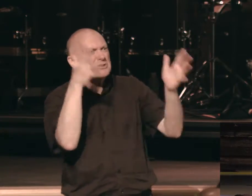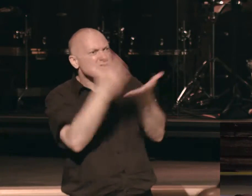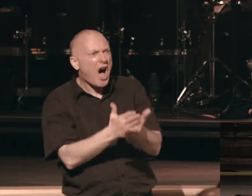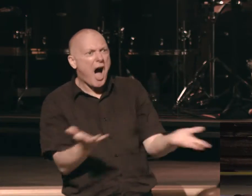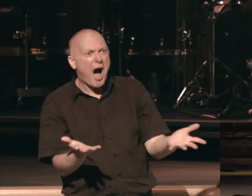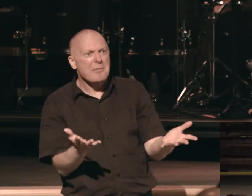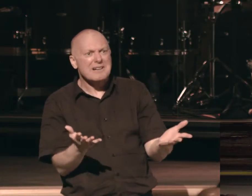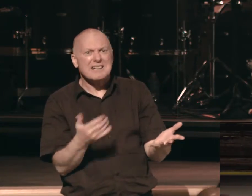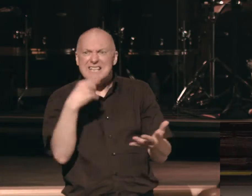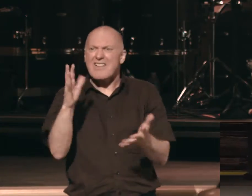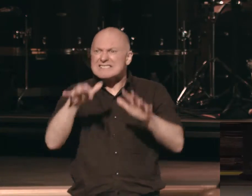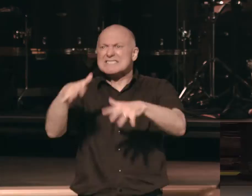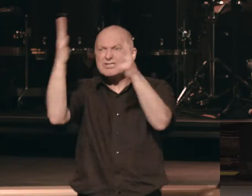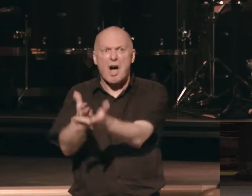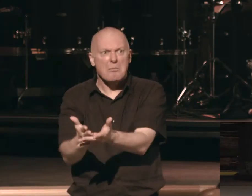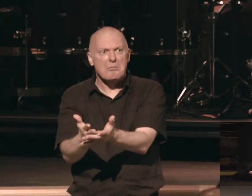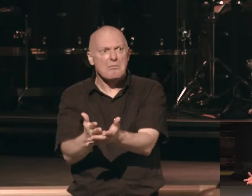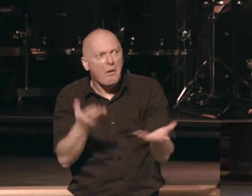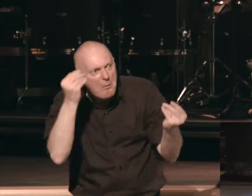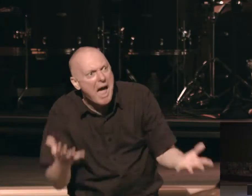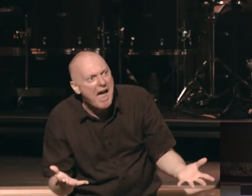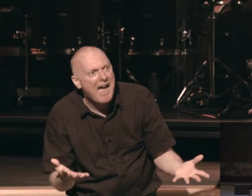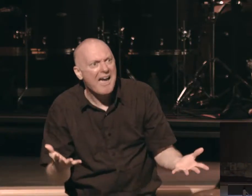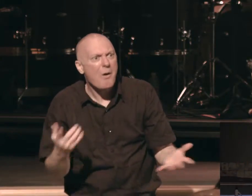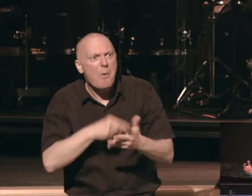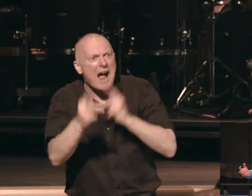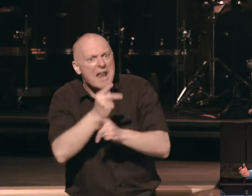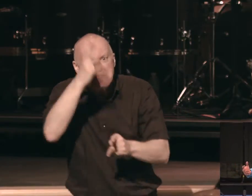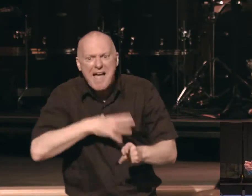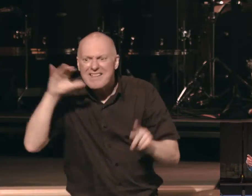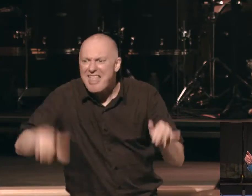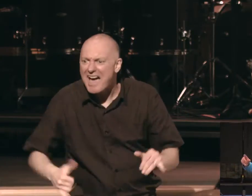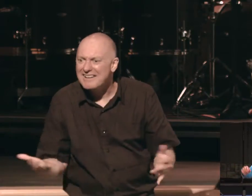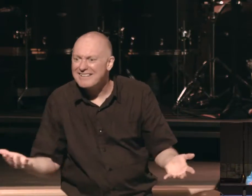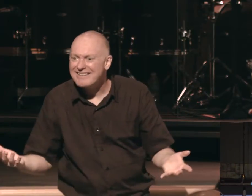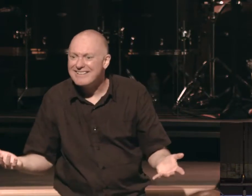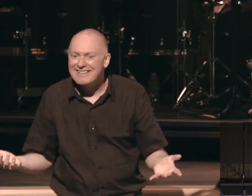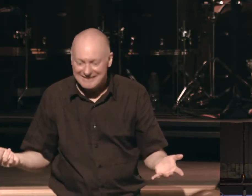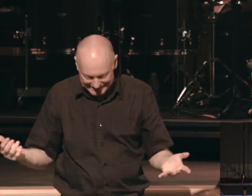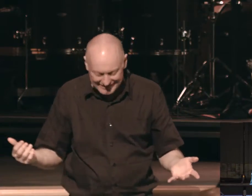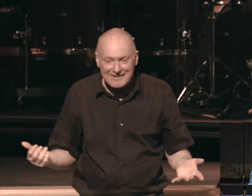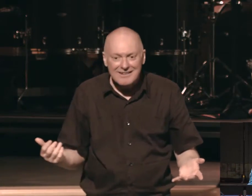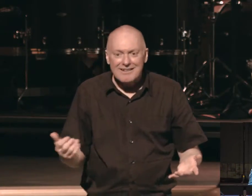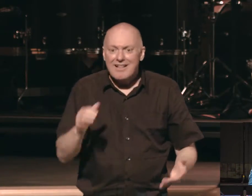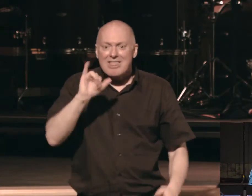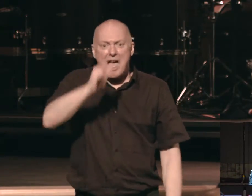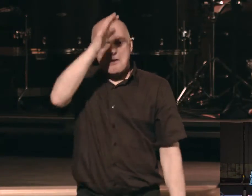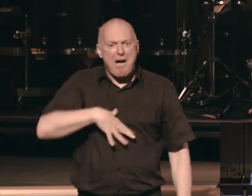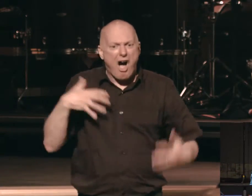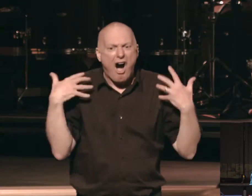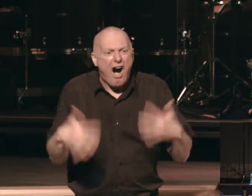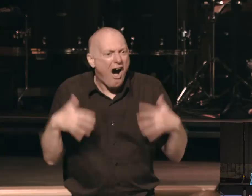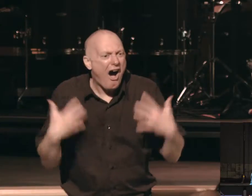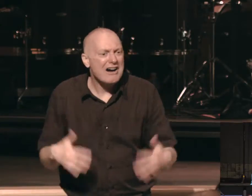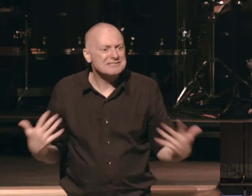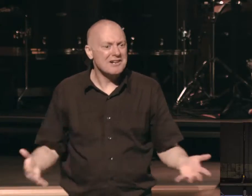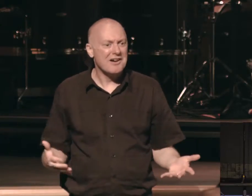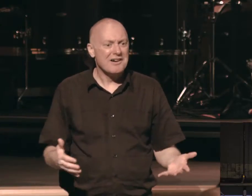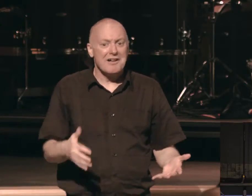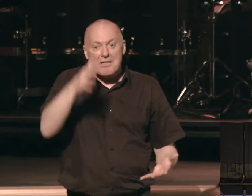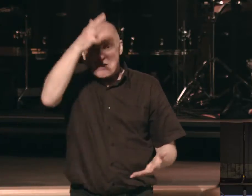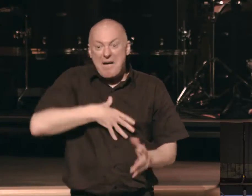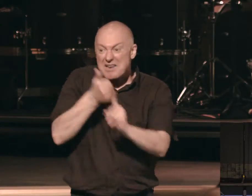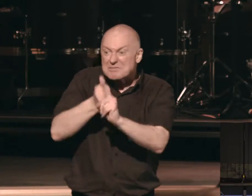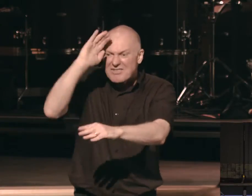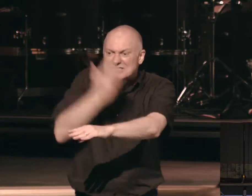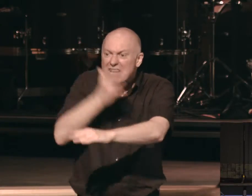stops? Who can tell the seas to stop roaring and they stop? What kind of man is this? Man who's awesome. The man who is the